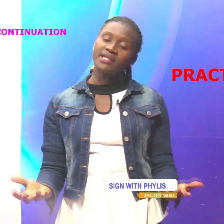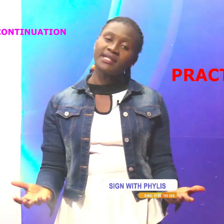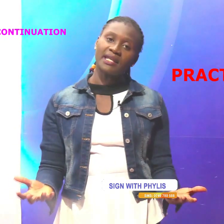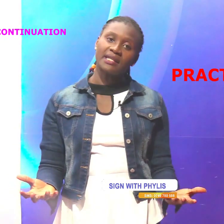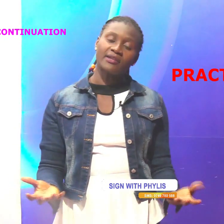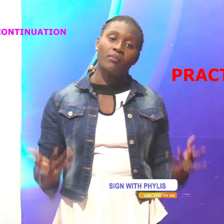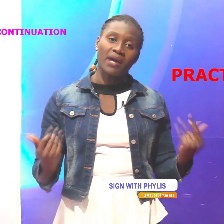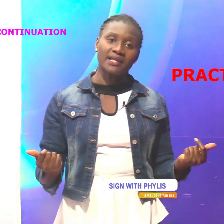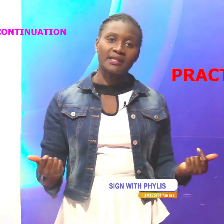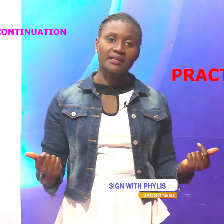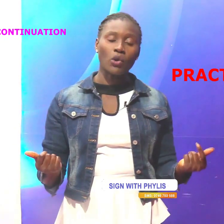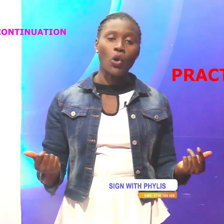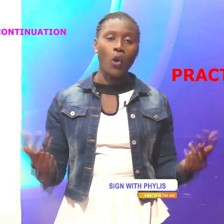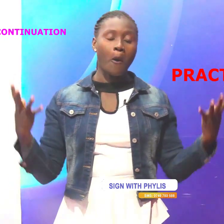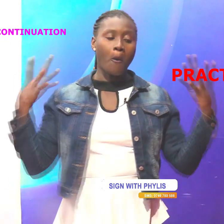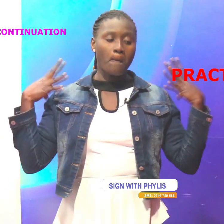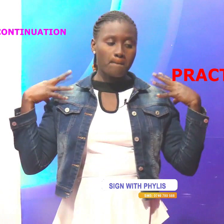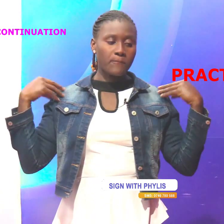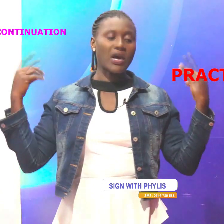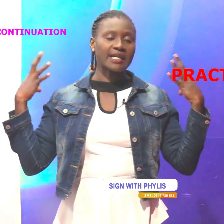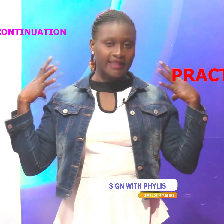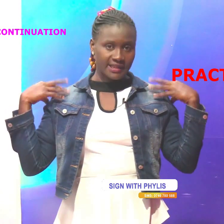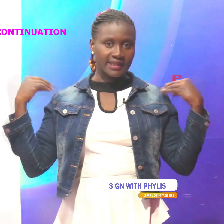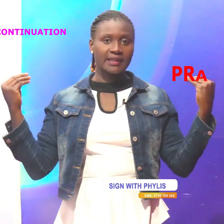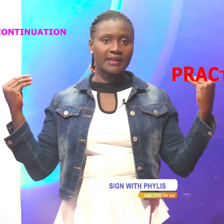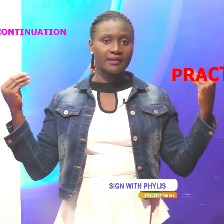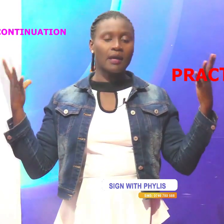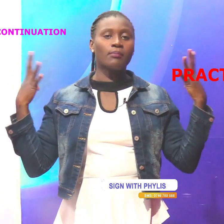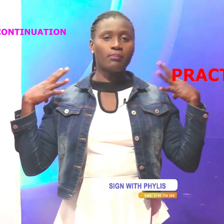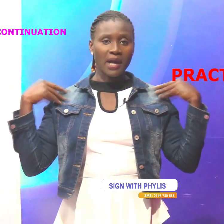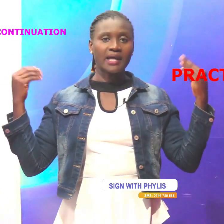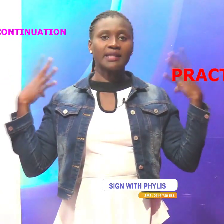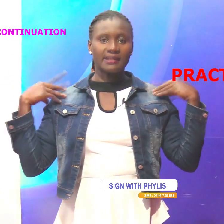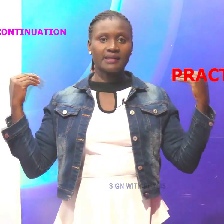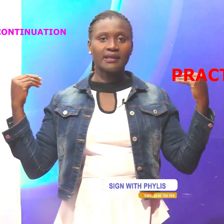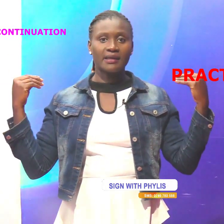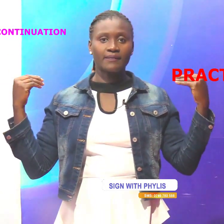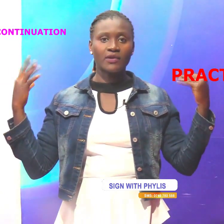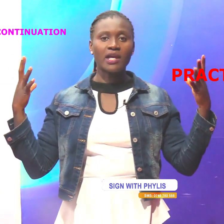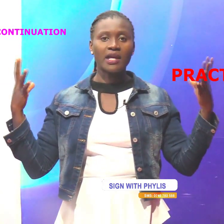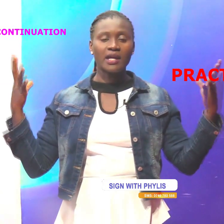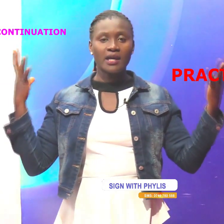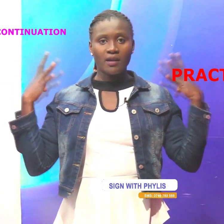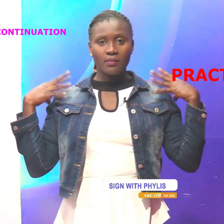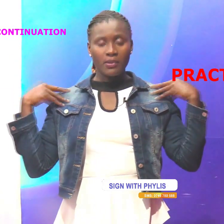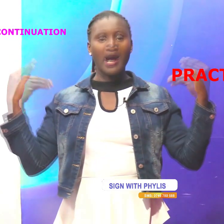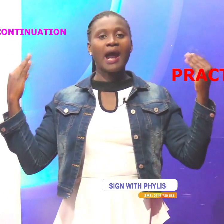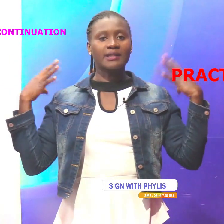it? Practice. So practice. Practice. Okay? Practice.